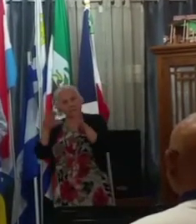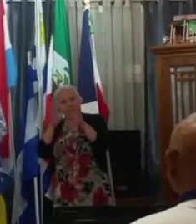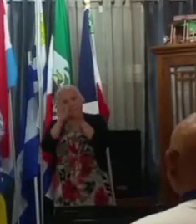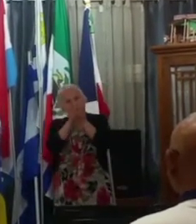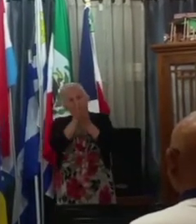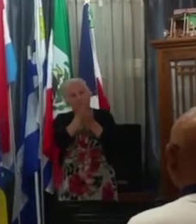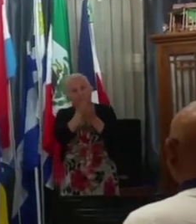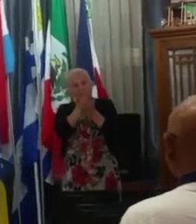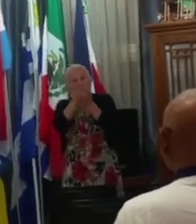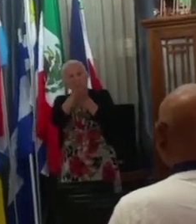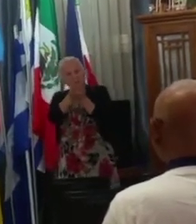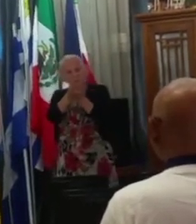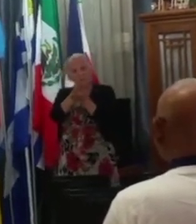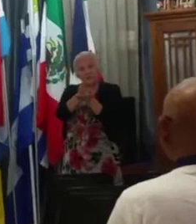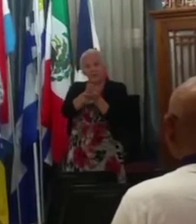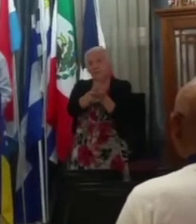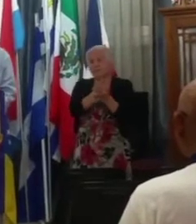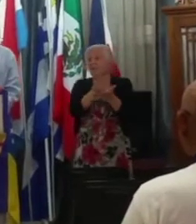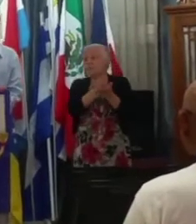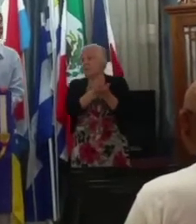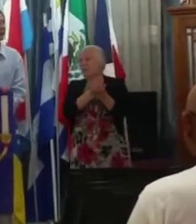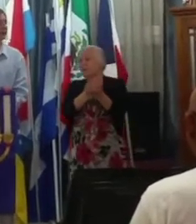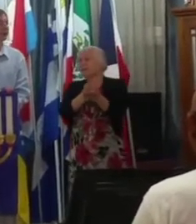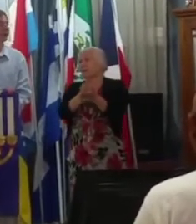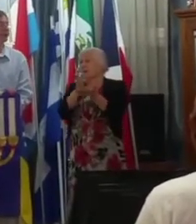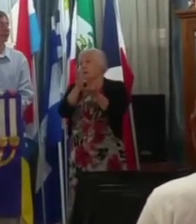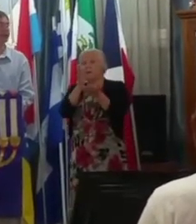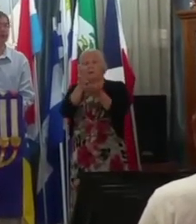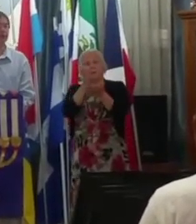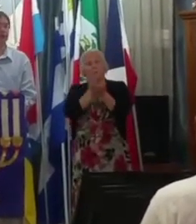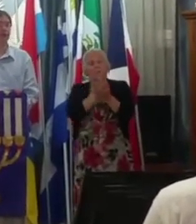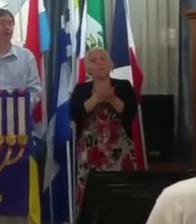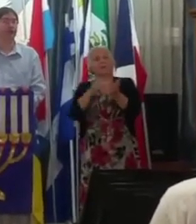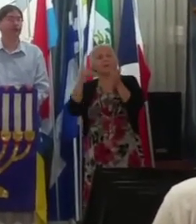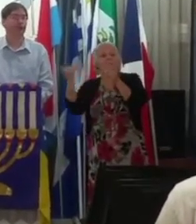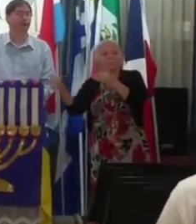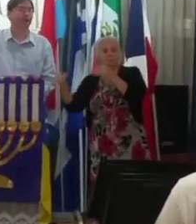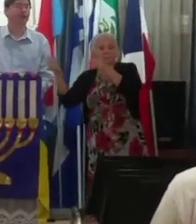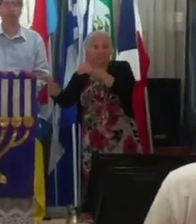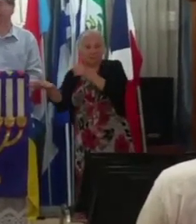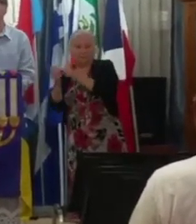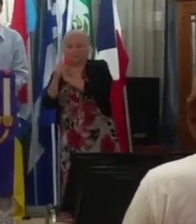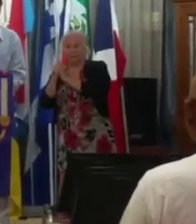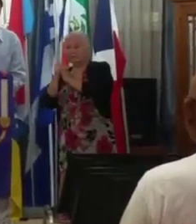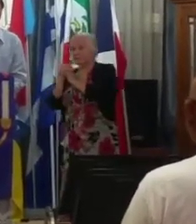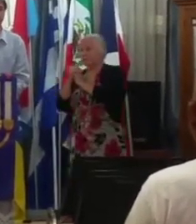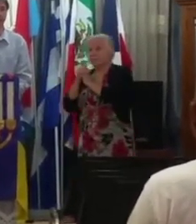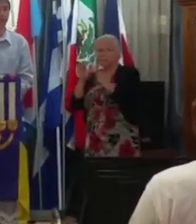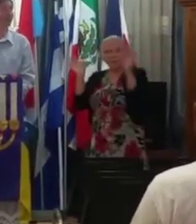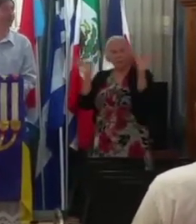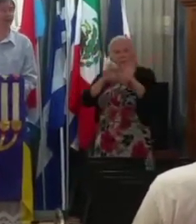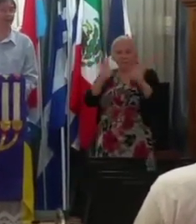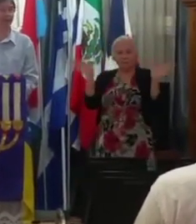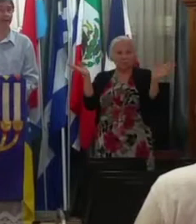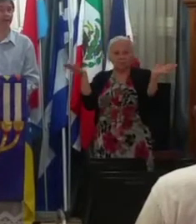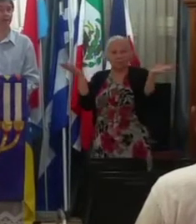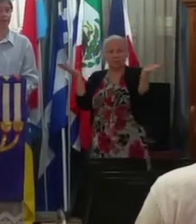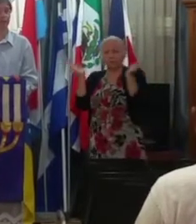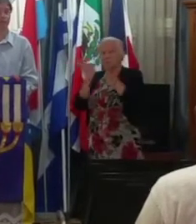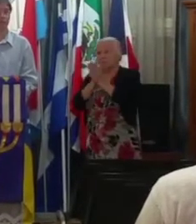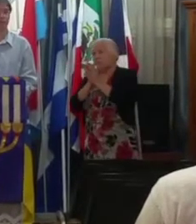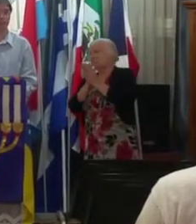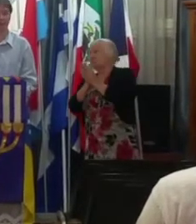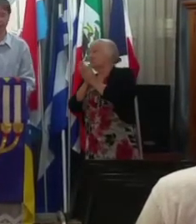En aquellos tiempos, el movimiento ese se llamaba el movimiento de las bendiciones de Dios. How many familiar with that? ¿Cuántos conocido